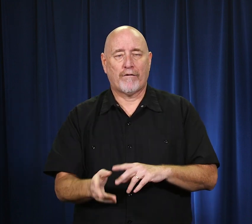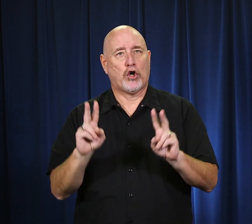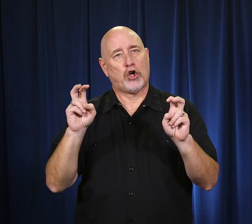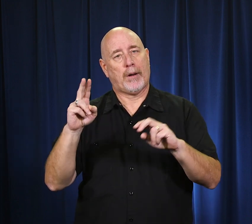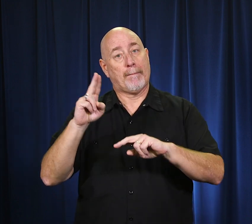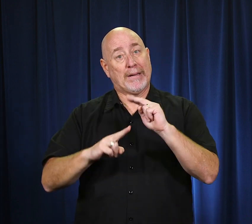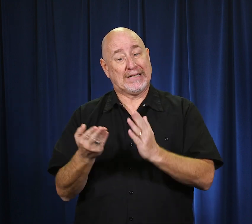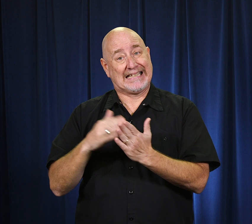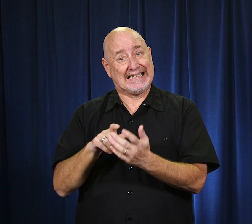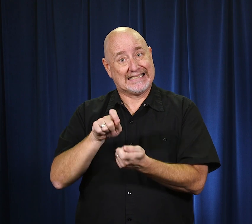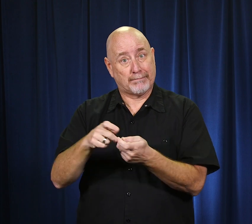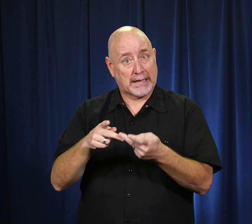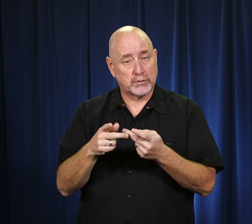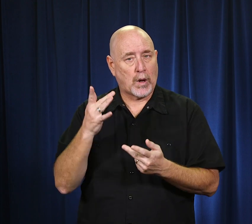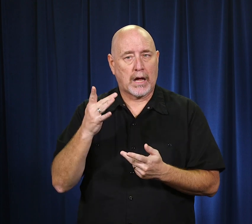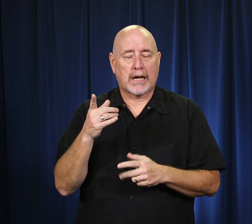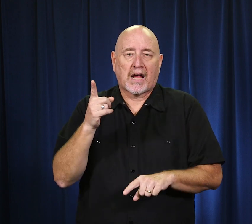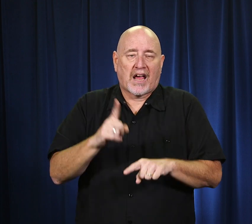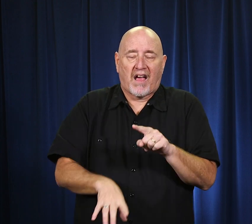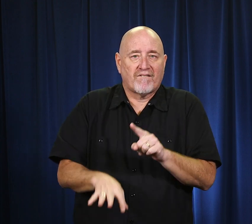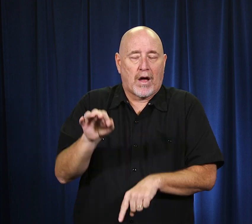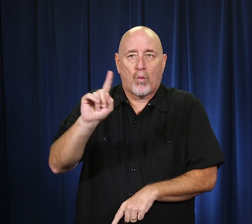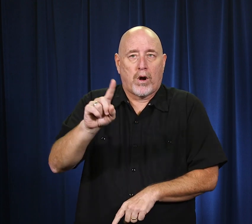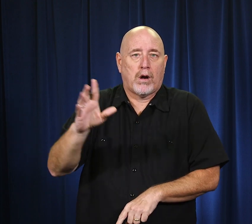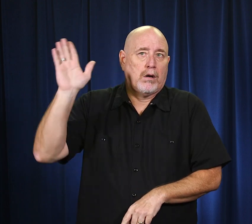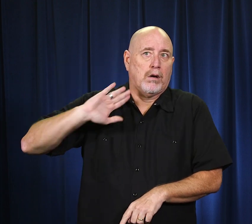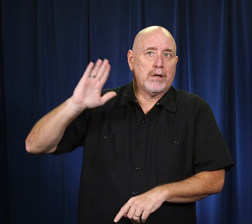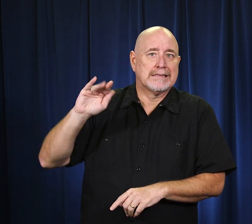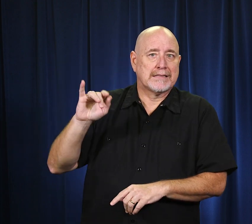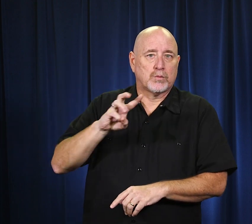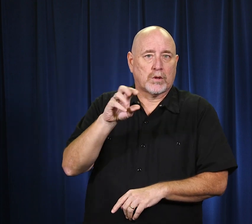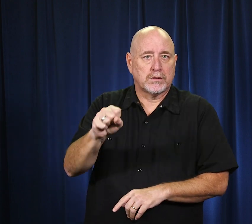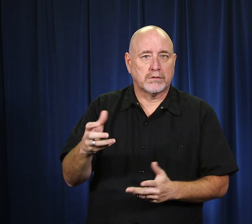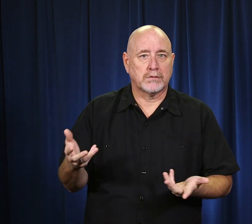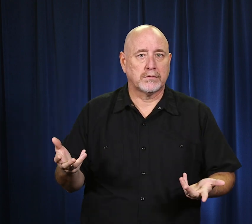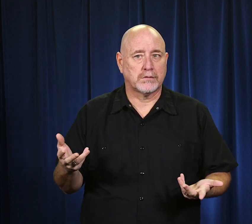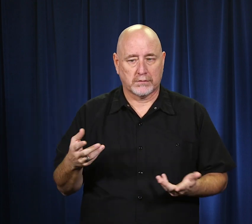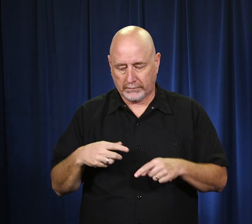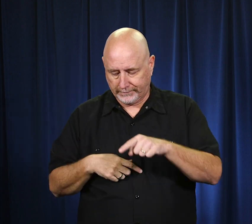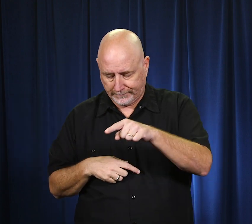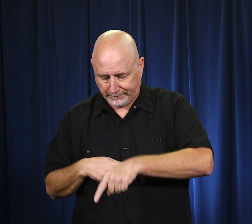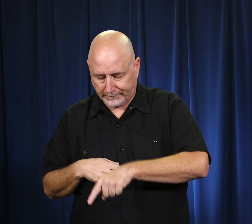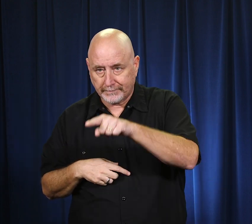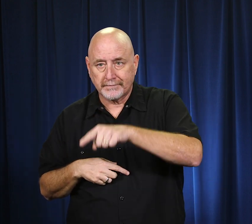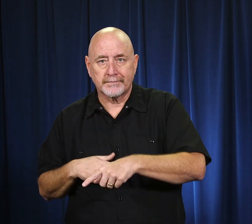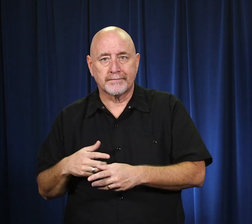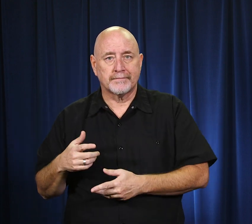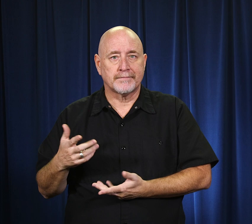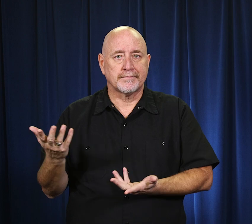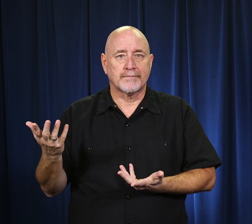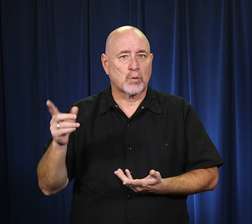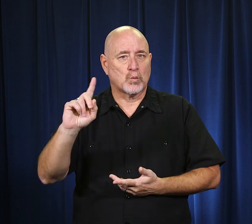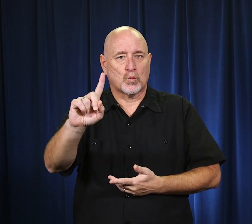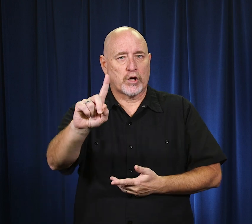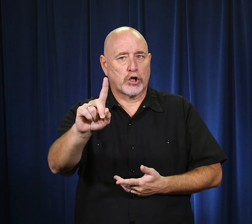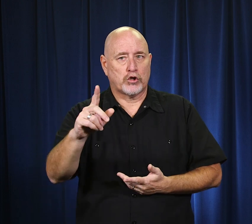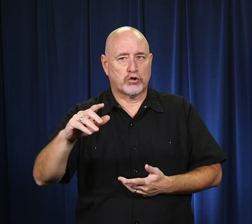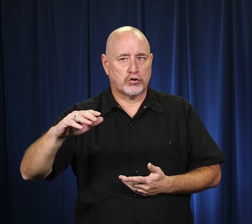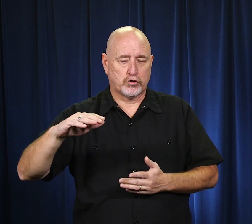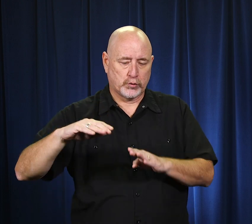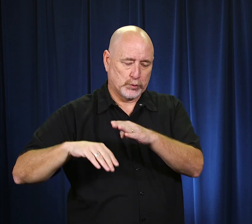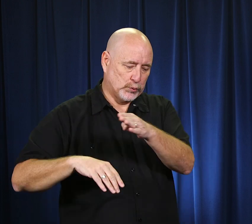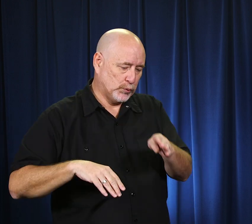city can never be rebuilt because we can't even locate the exact point there on